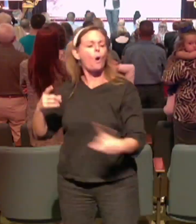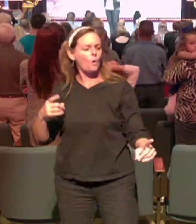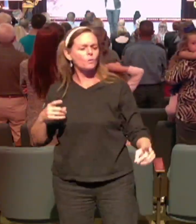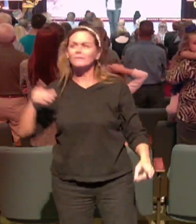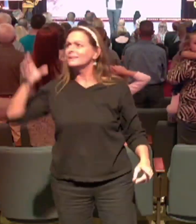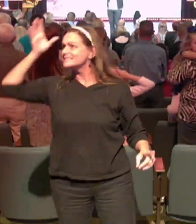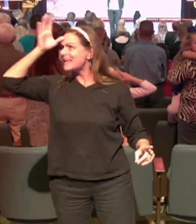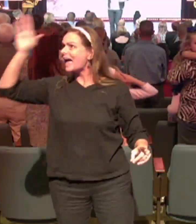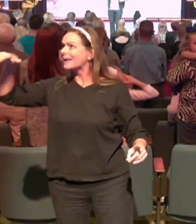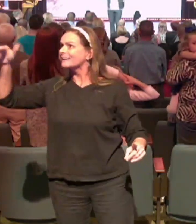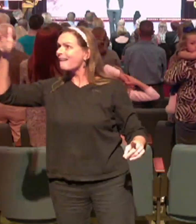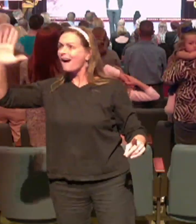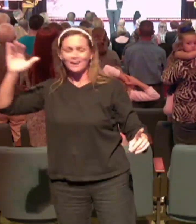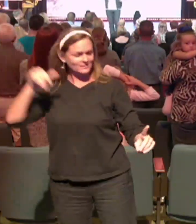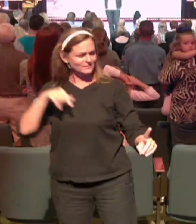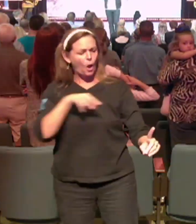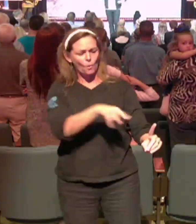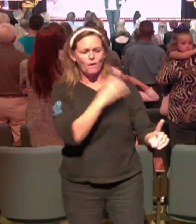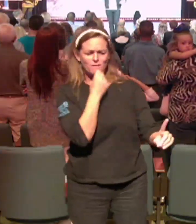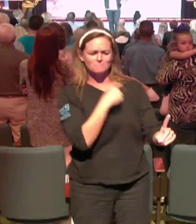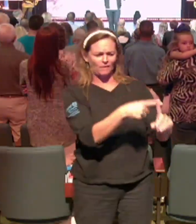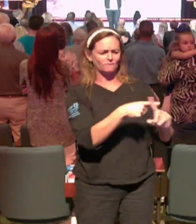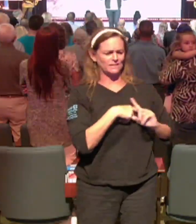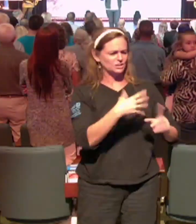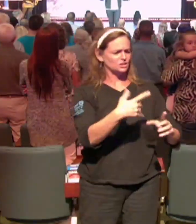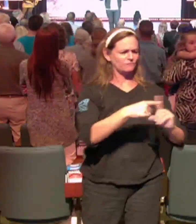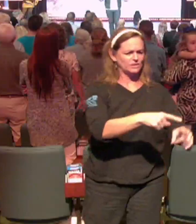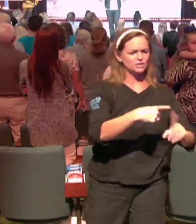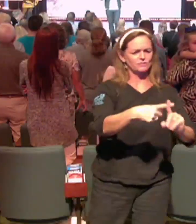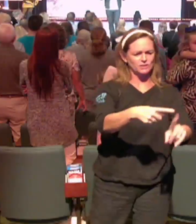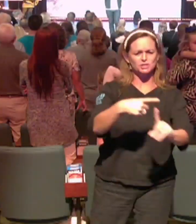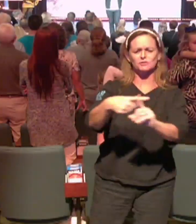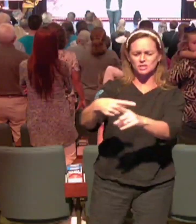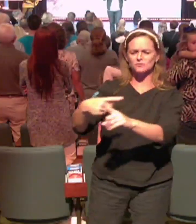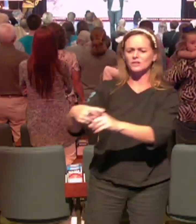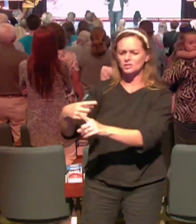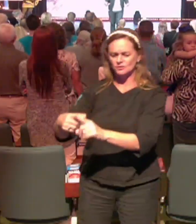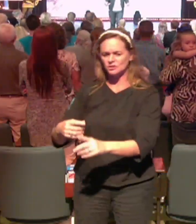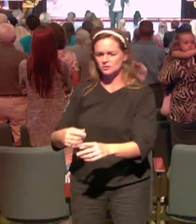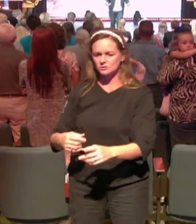I got, they're mine. Yeah, so we're going to pray this prayer, and it is